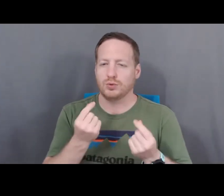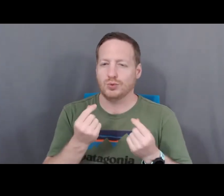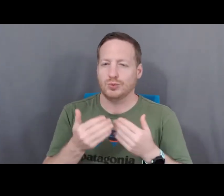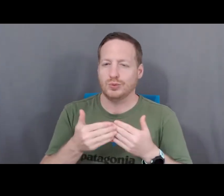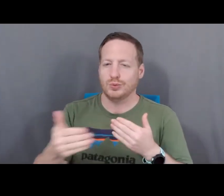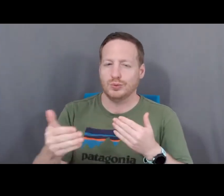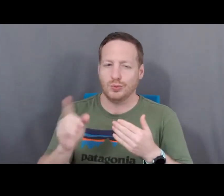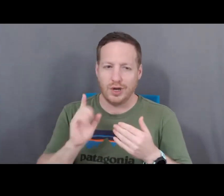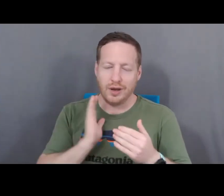be doing more